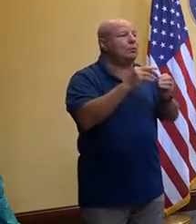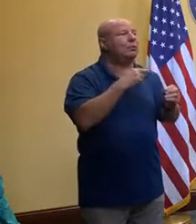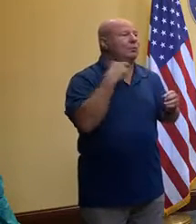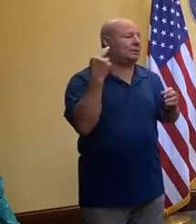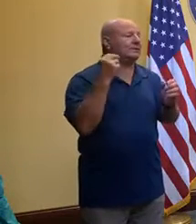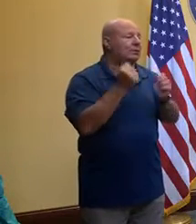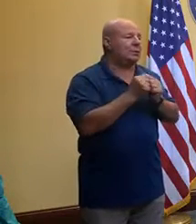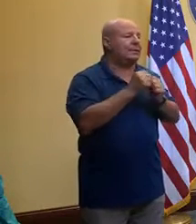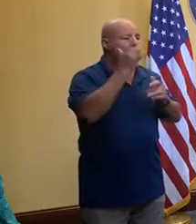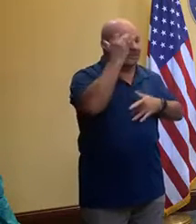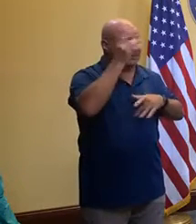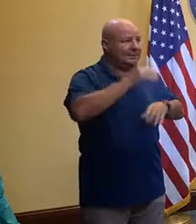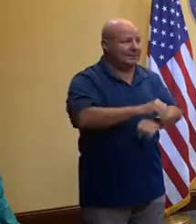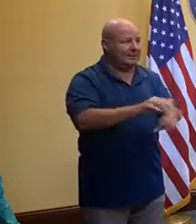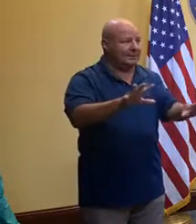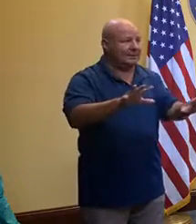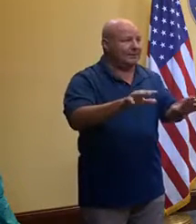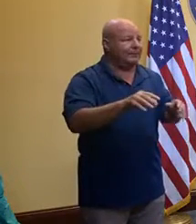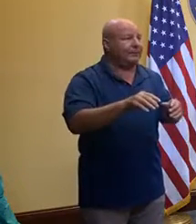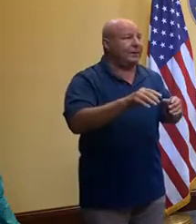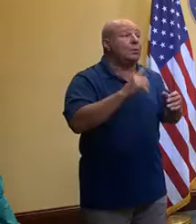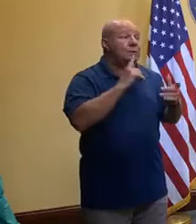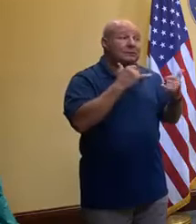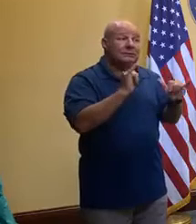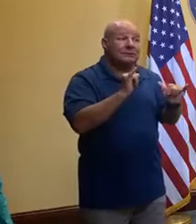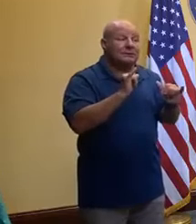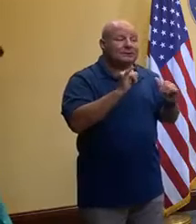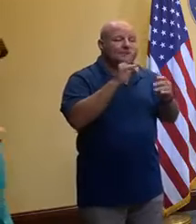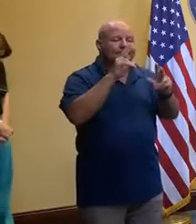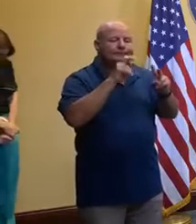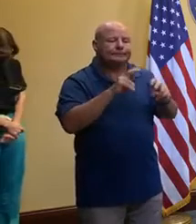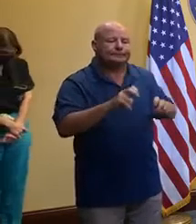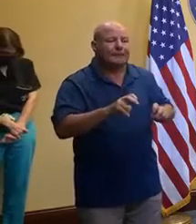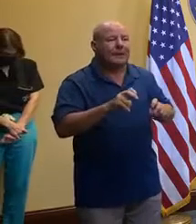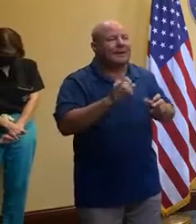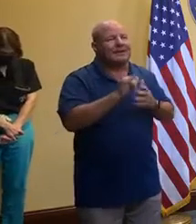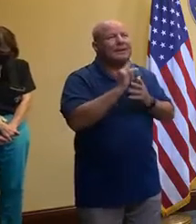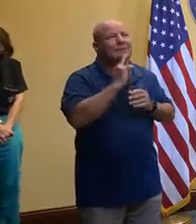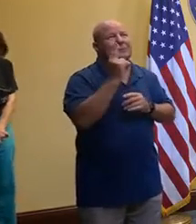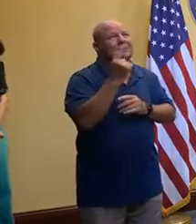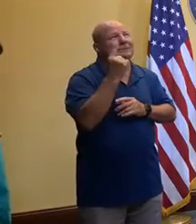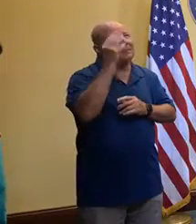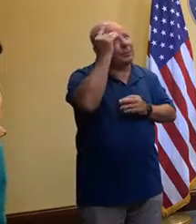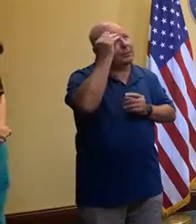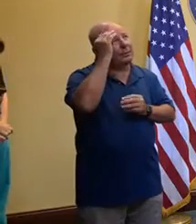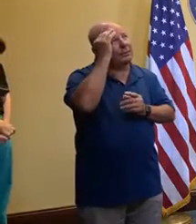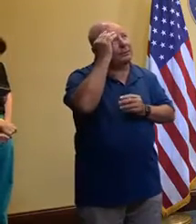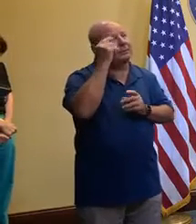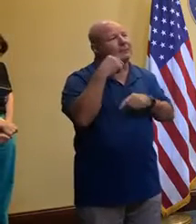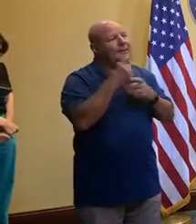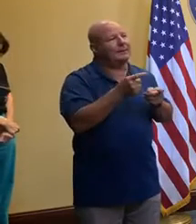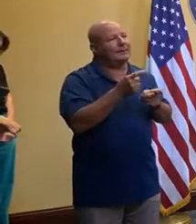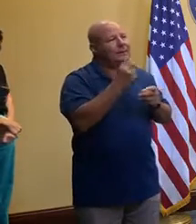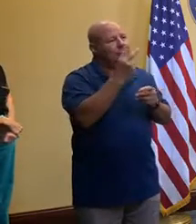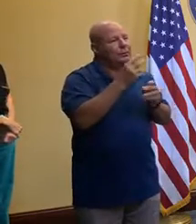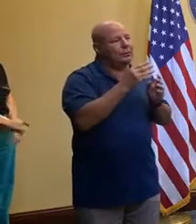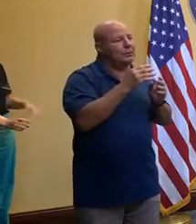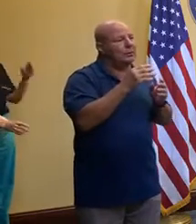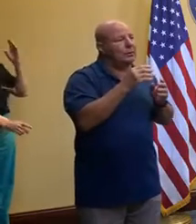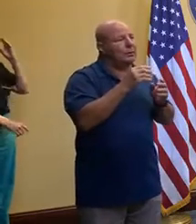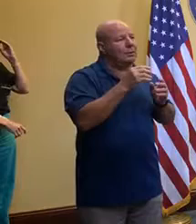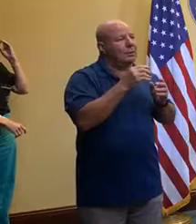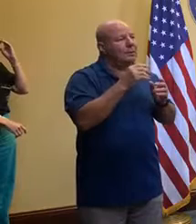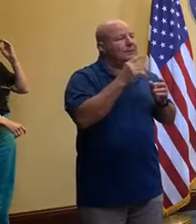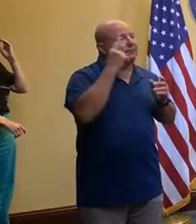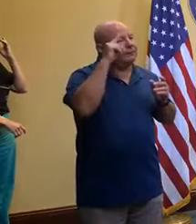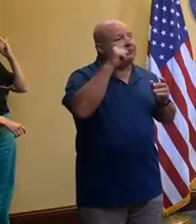pandemic. So we're still looking at that. It was just some thought that I've given to ways, again, to hold people